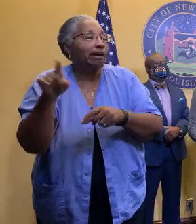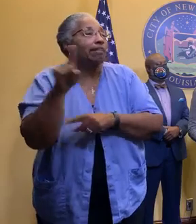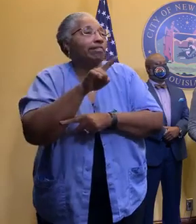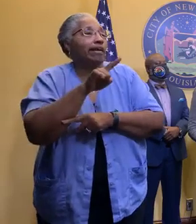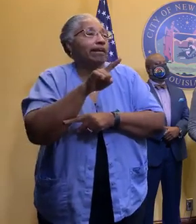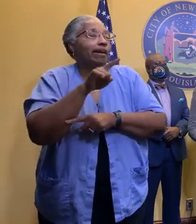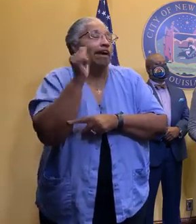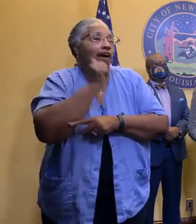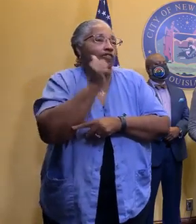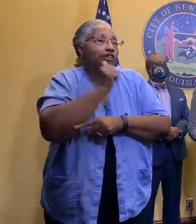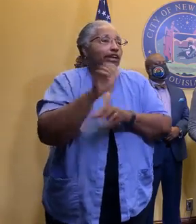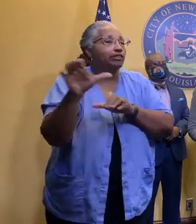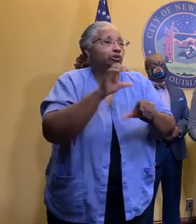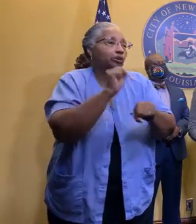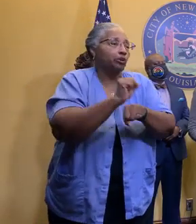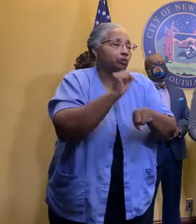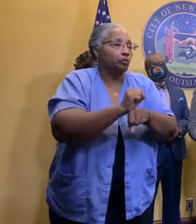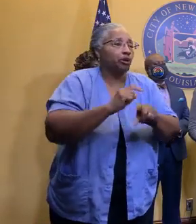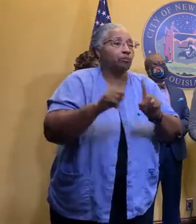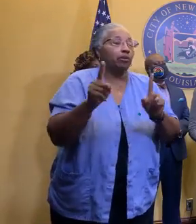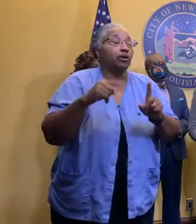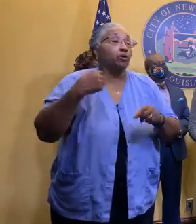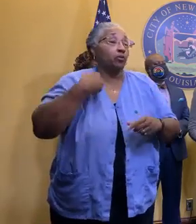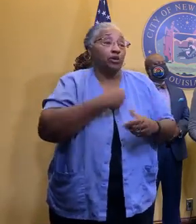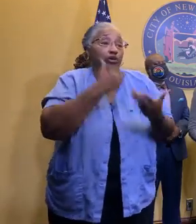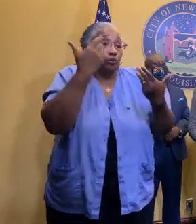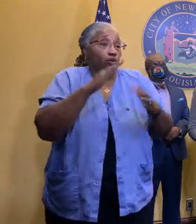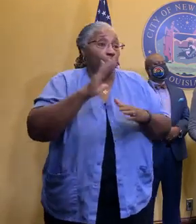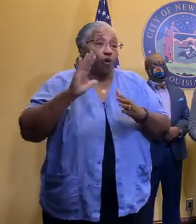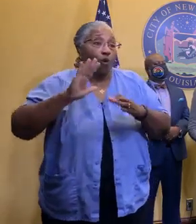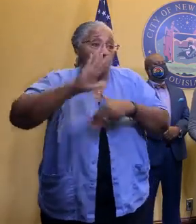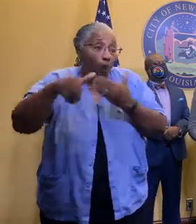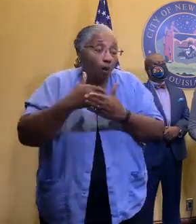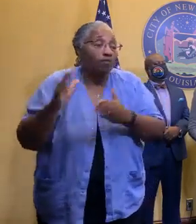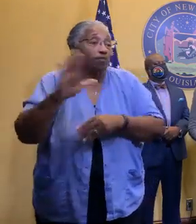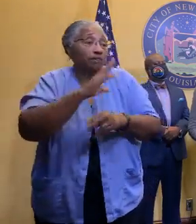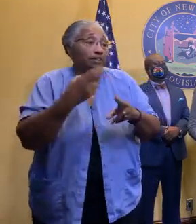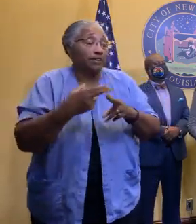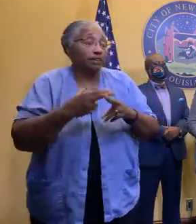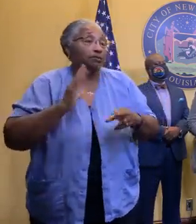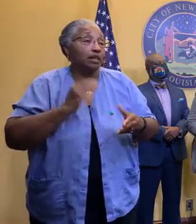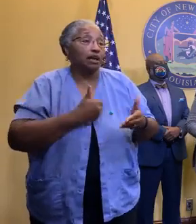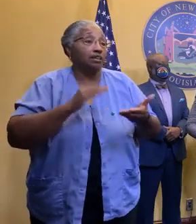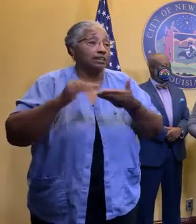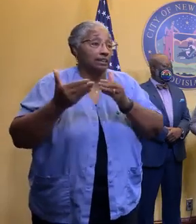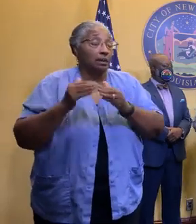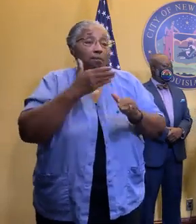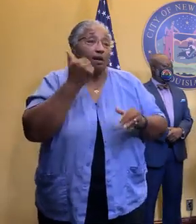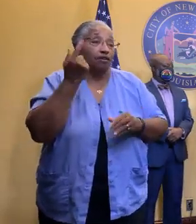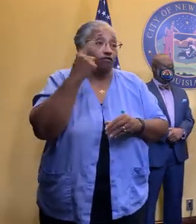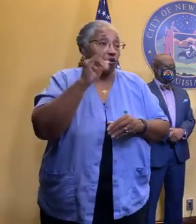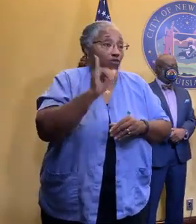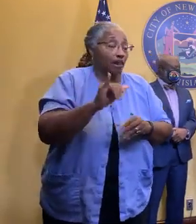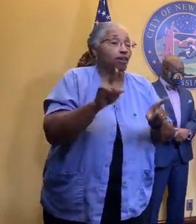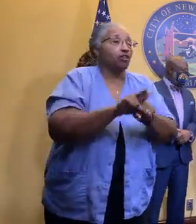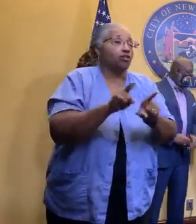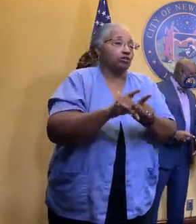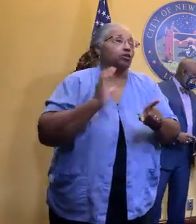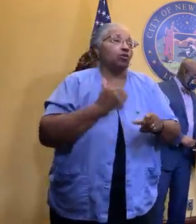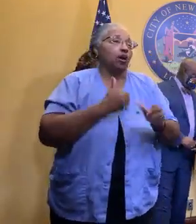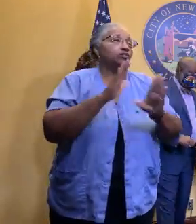credit. Our children will be better for it, and our city will be better for it. Thank you, Mayor. Thank you,